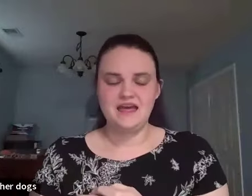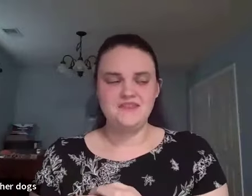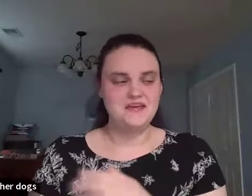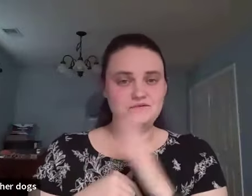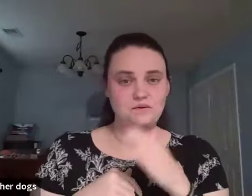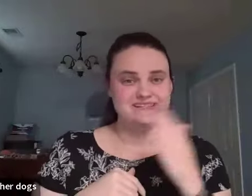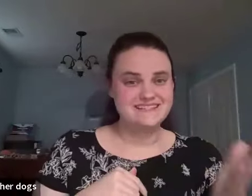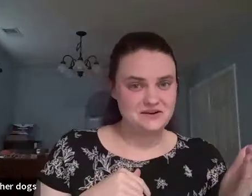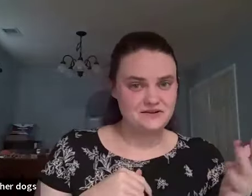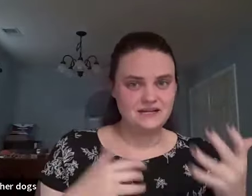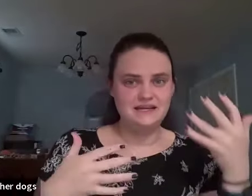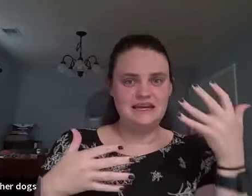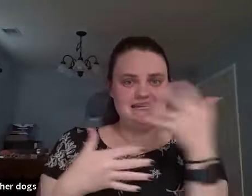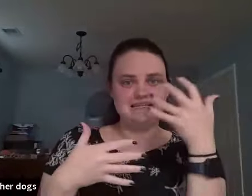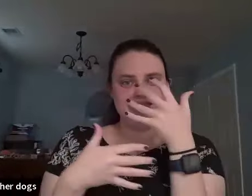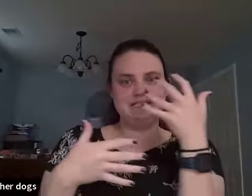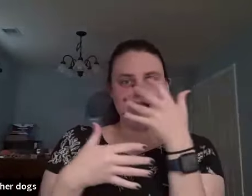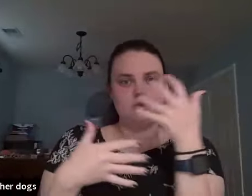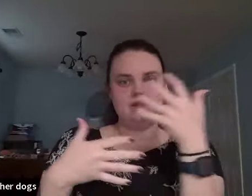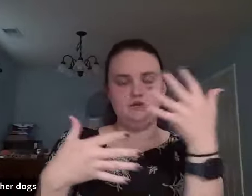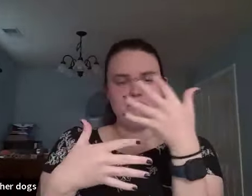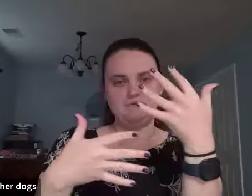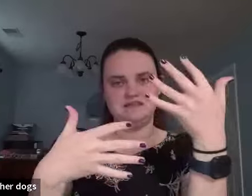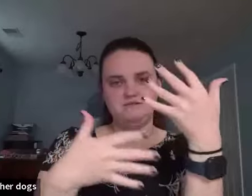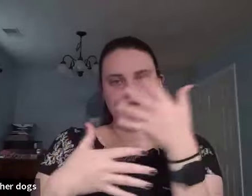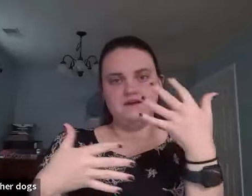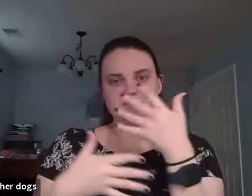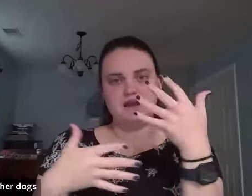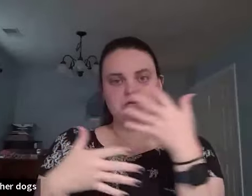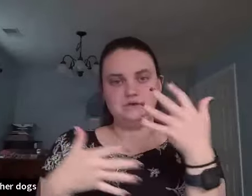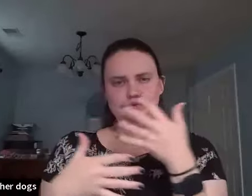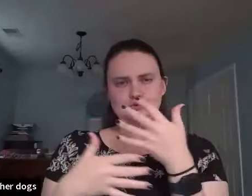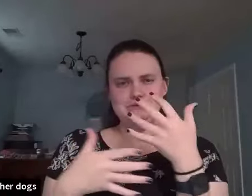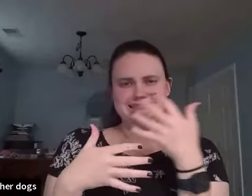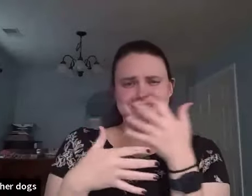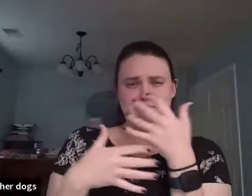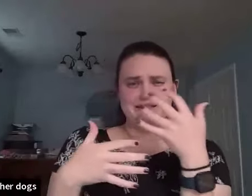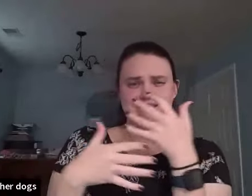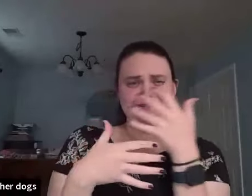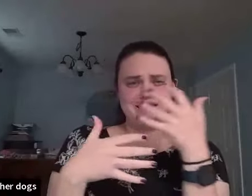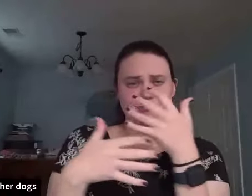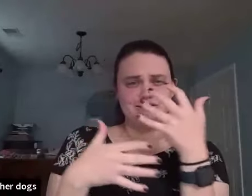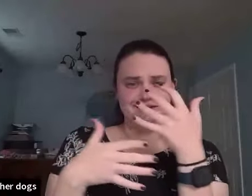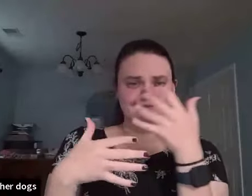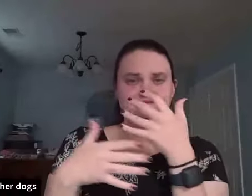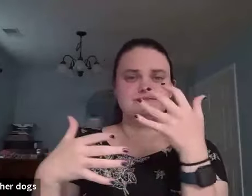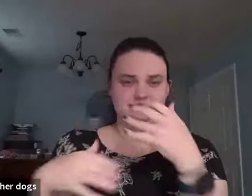And then for scary, it's like scary. Like you bounce that fives back and forth, like, ooh, that's scary, scary.